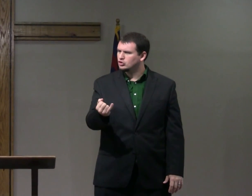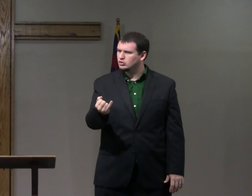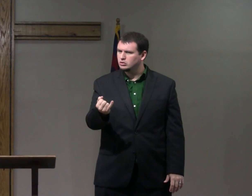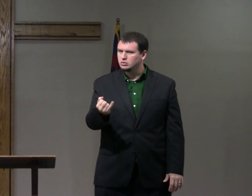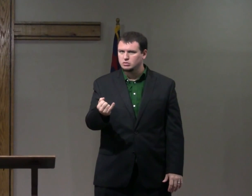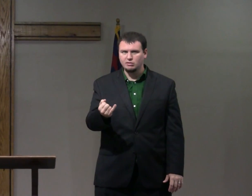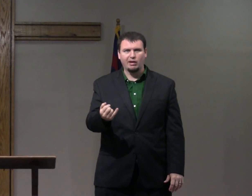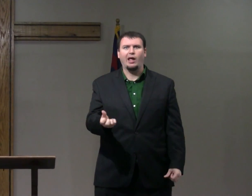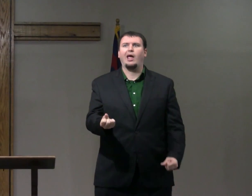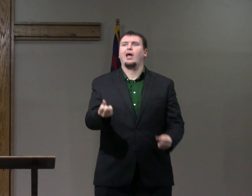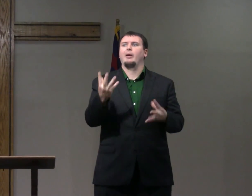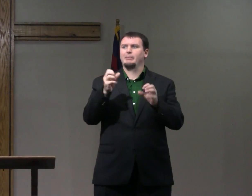Think about it.